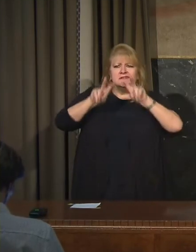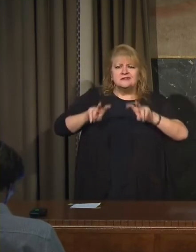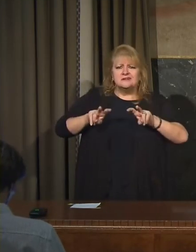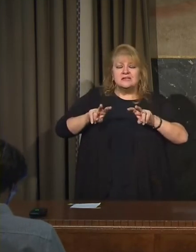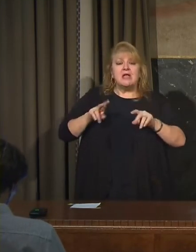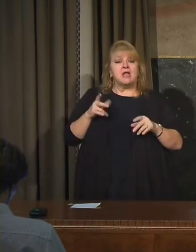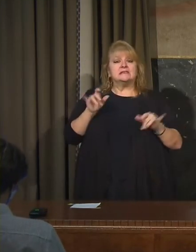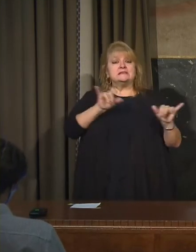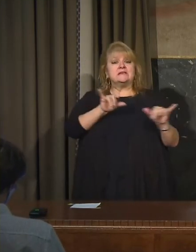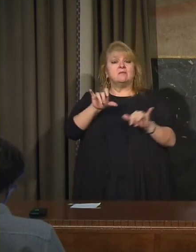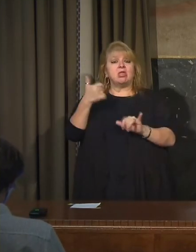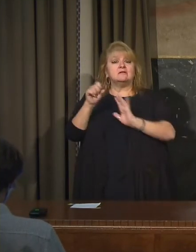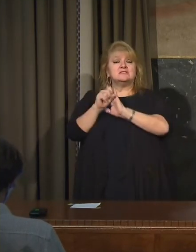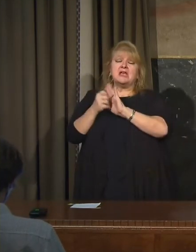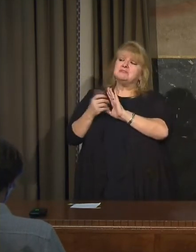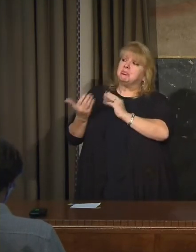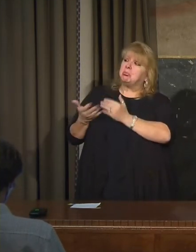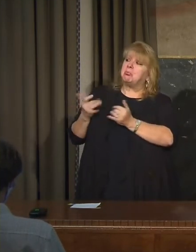states.